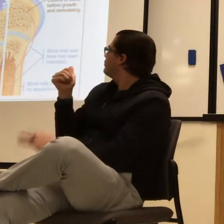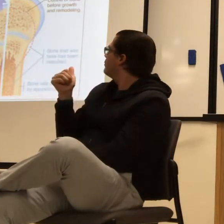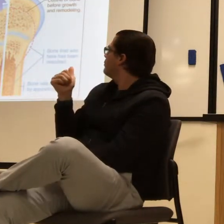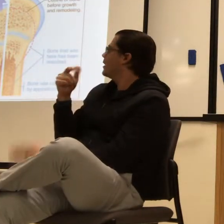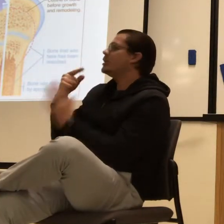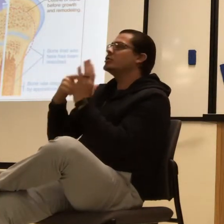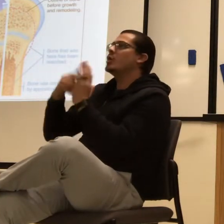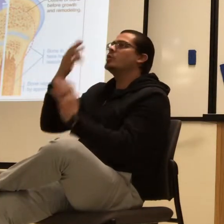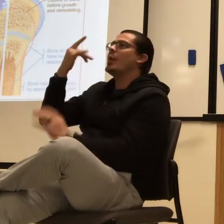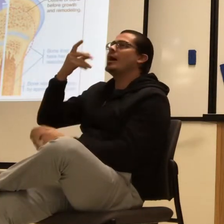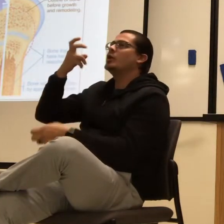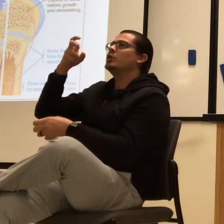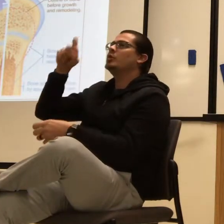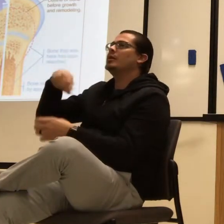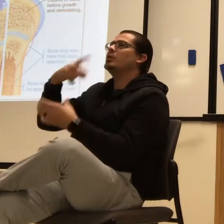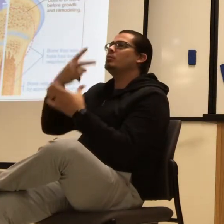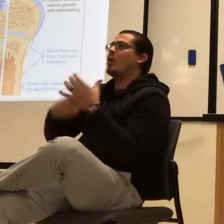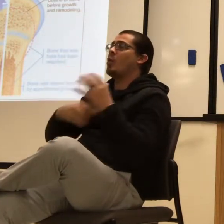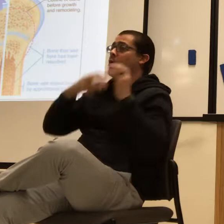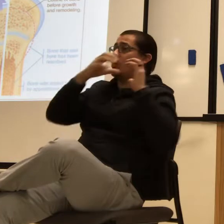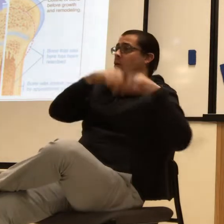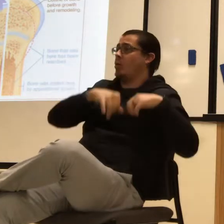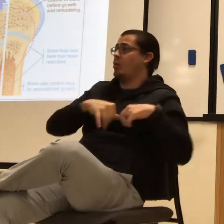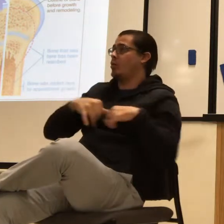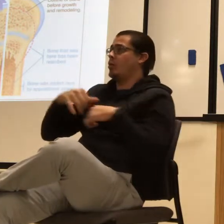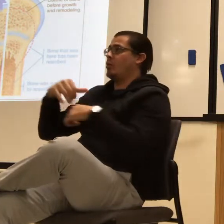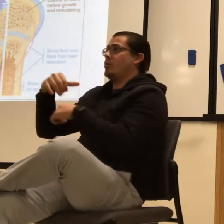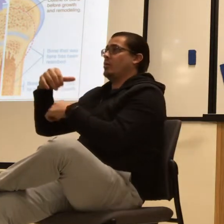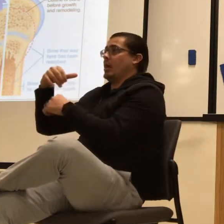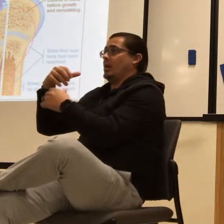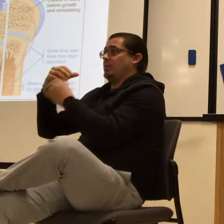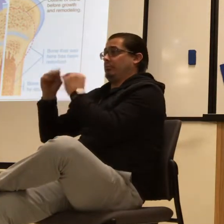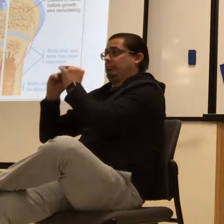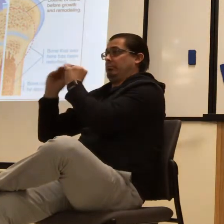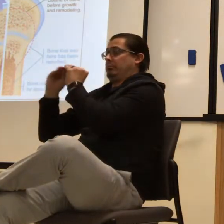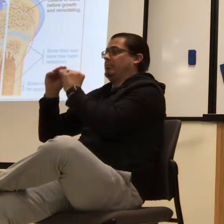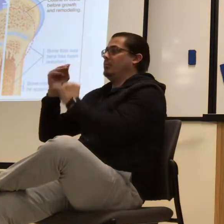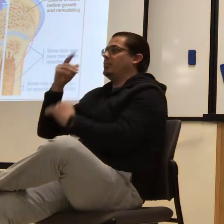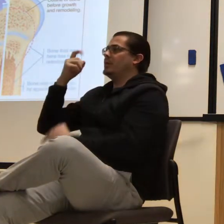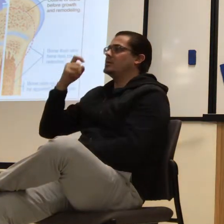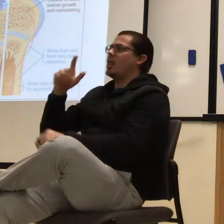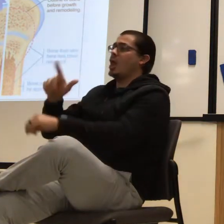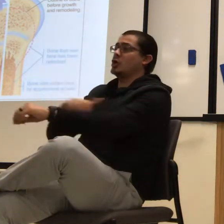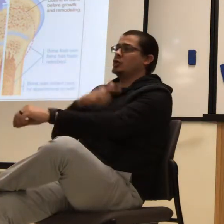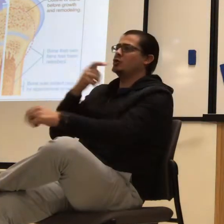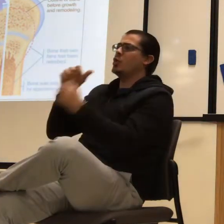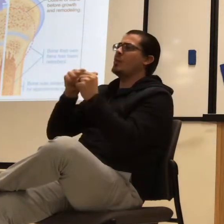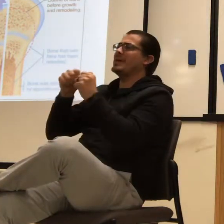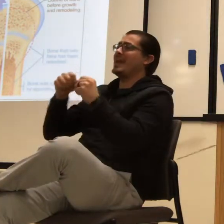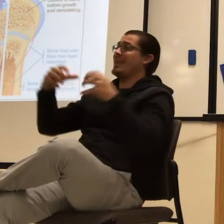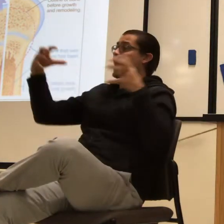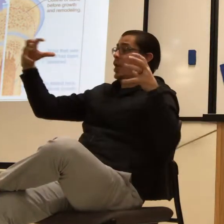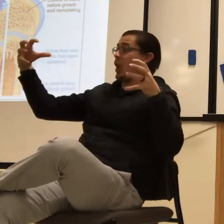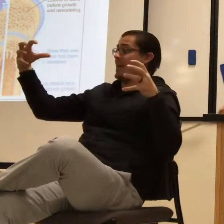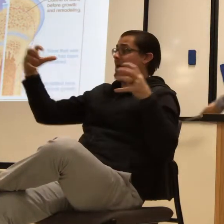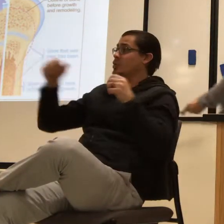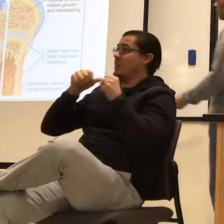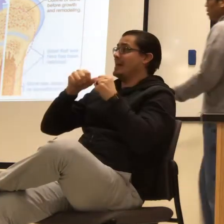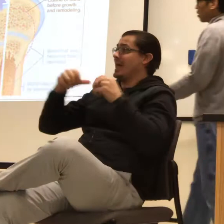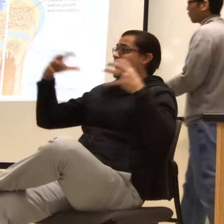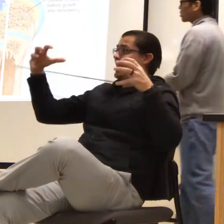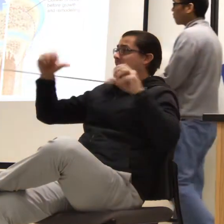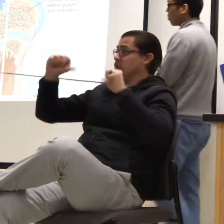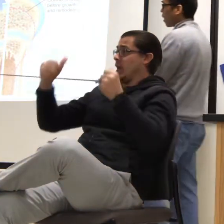you need both when you have longitudinal bone growth. Because to maintain the knob end shape of a